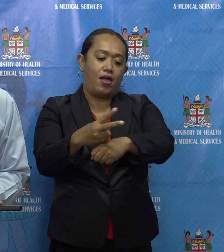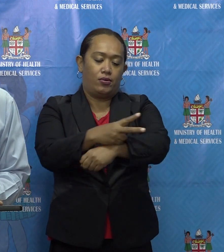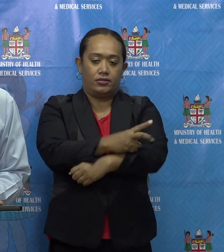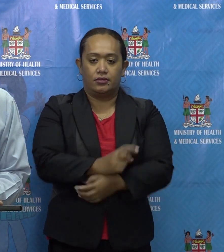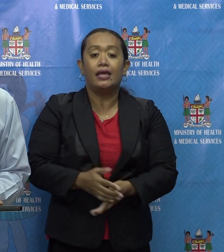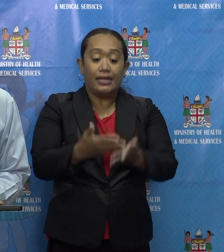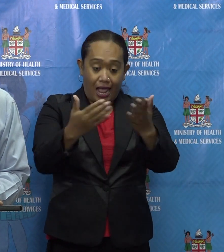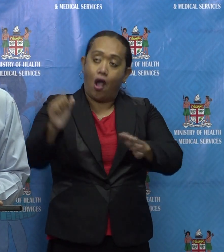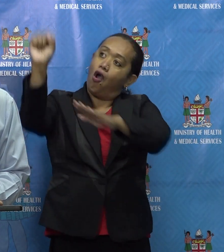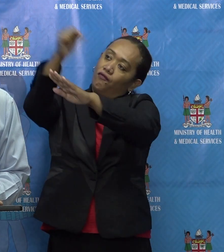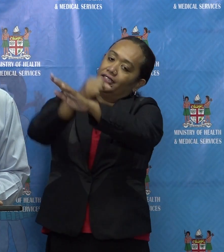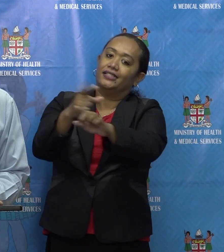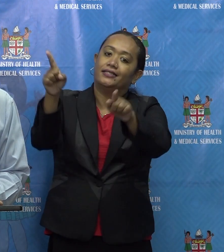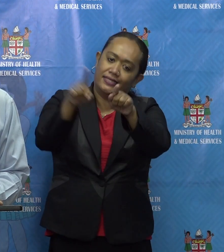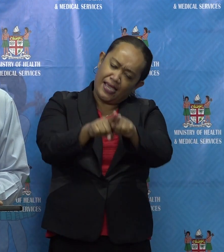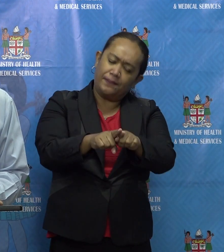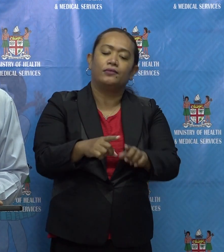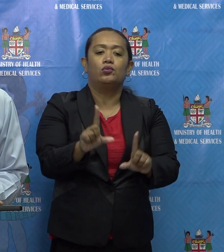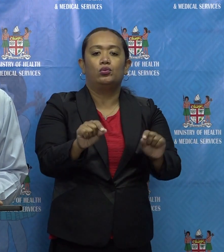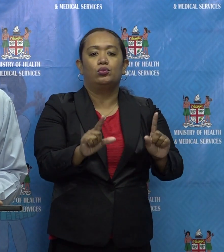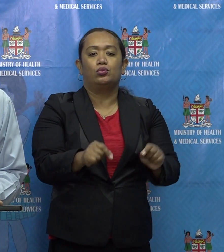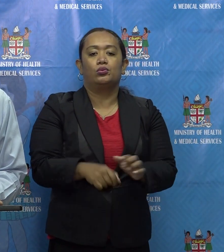working well overseas throughout the pandemic.